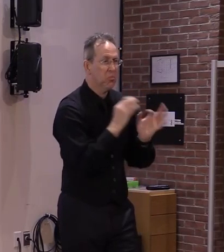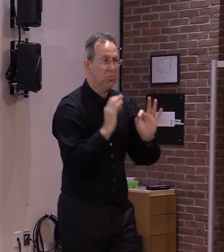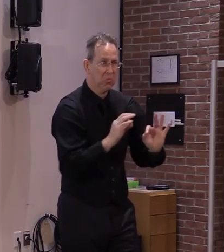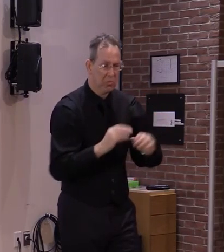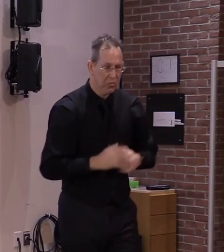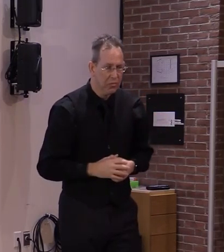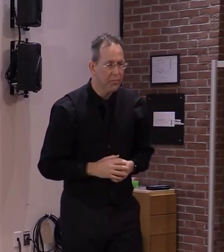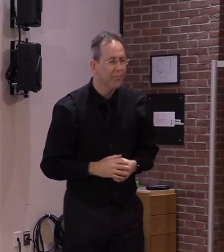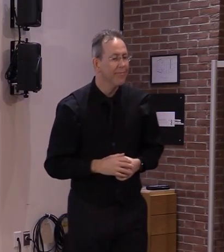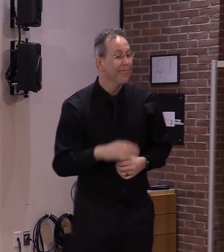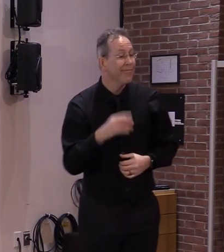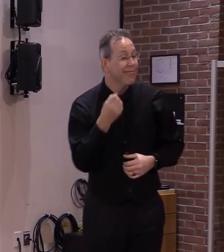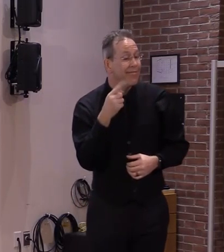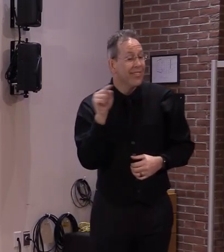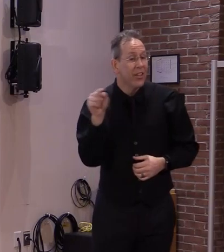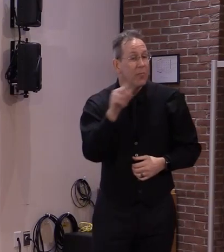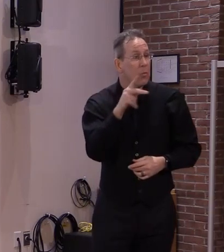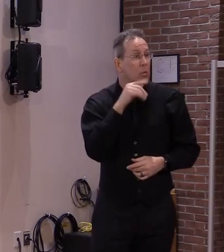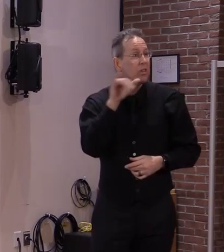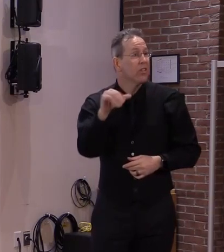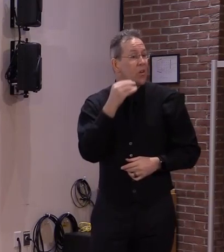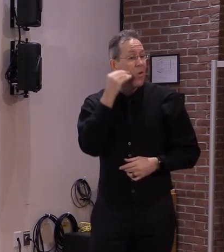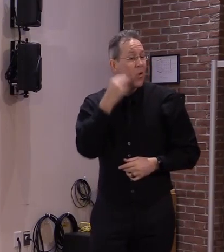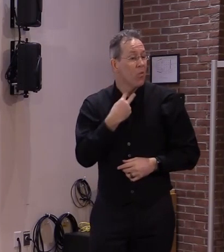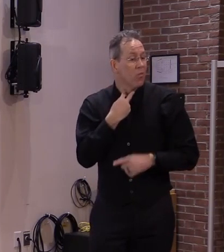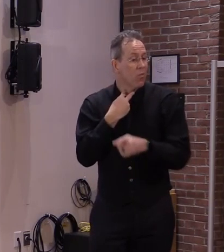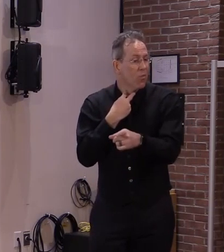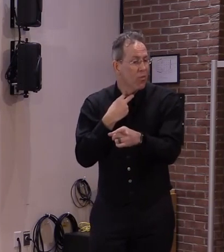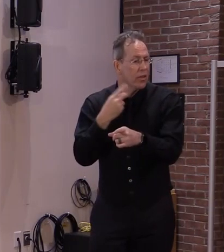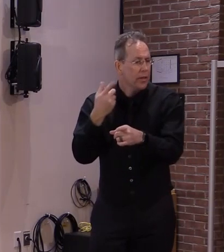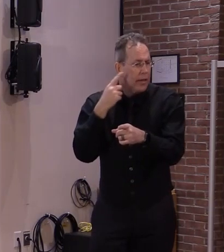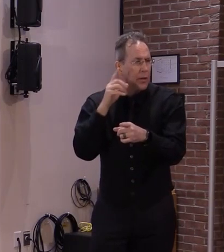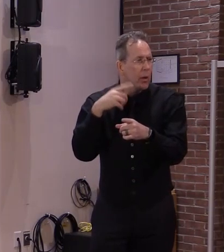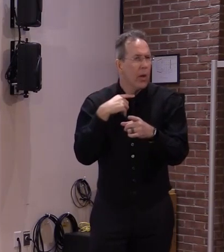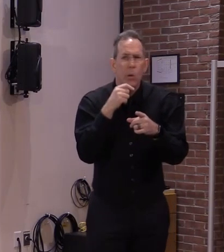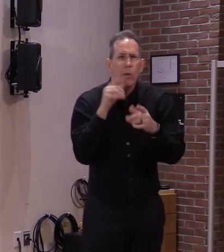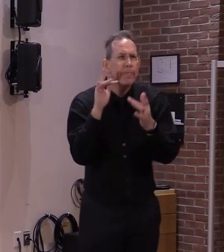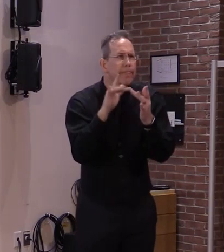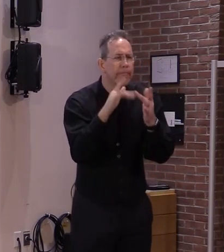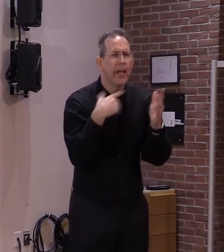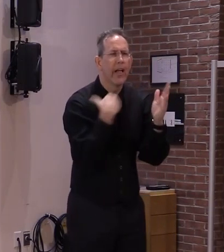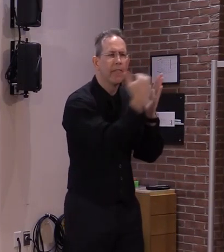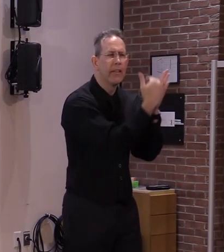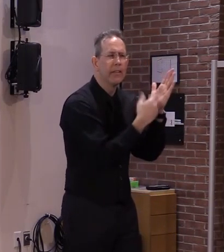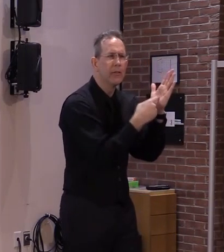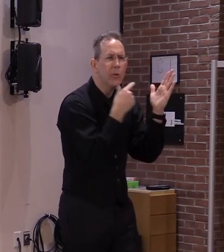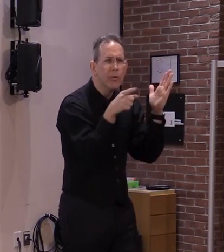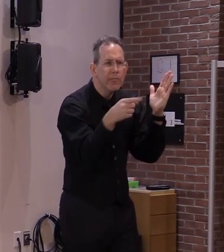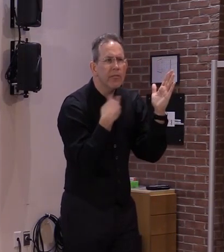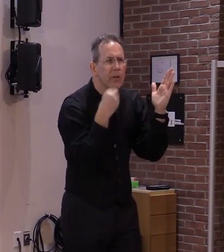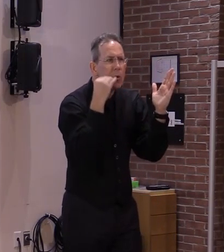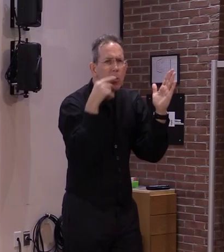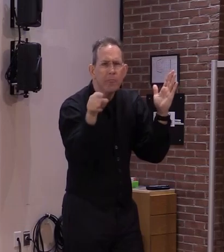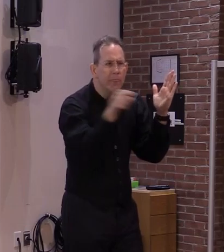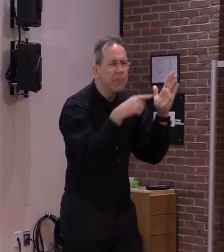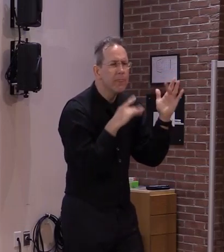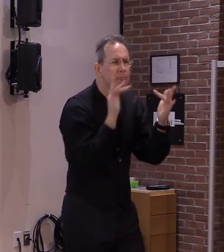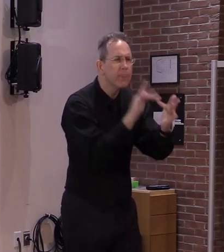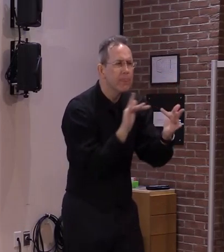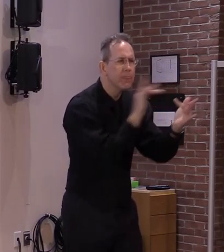agencies. We will continue outreach to hospitals and primary care offices across the state to further